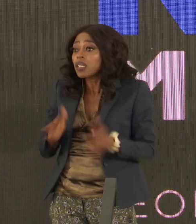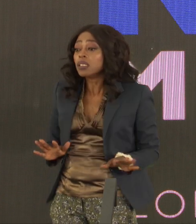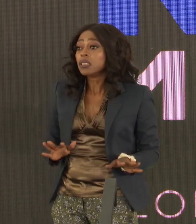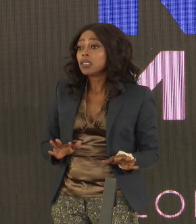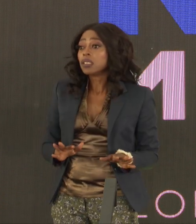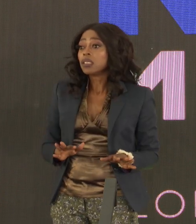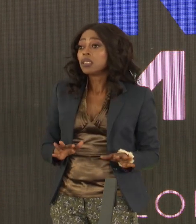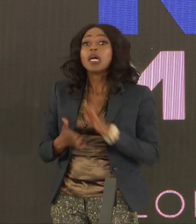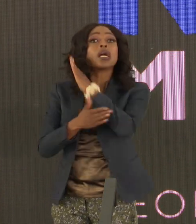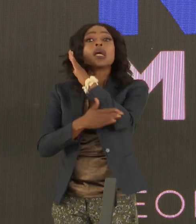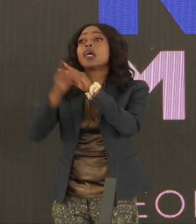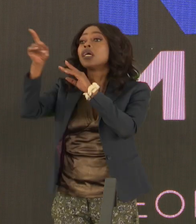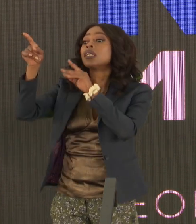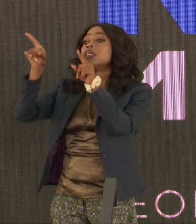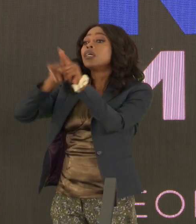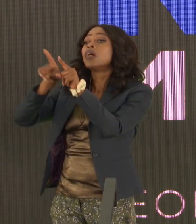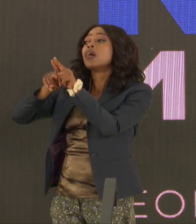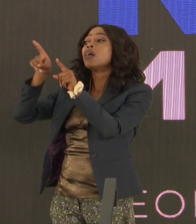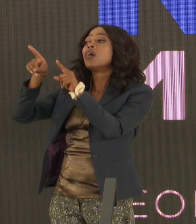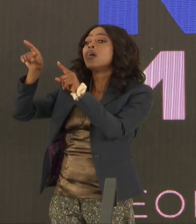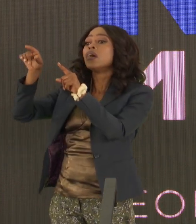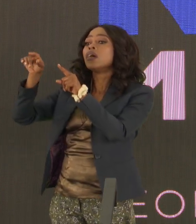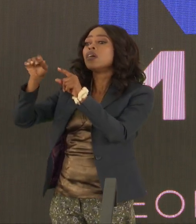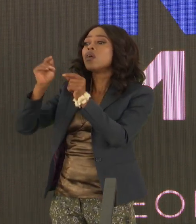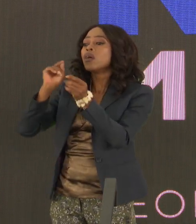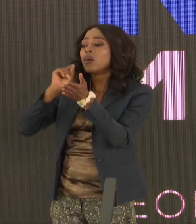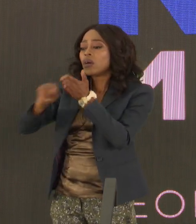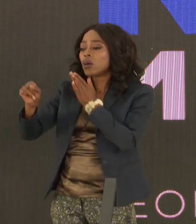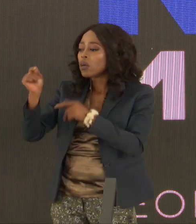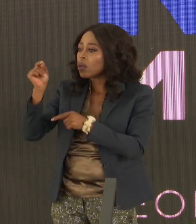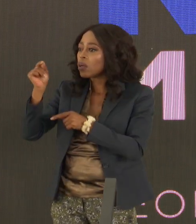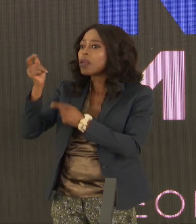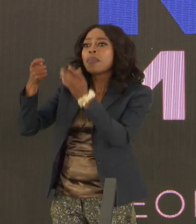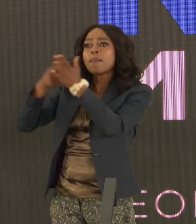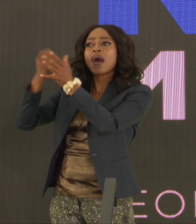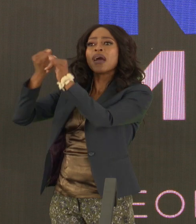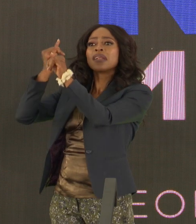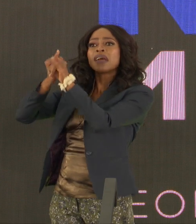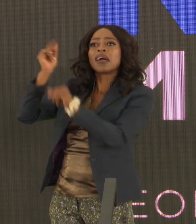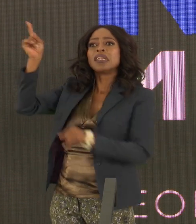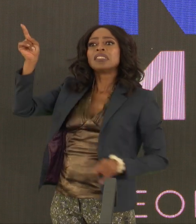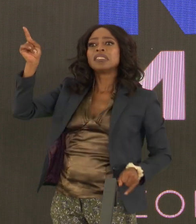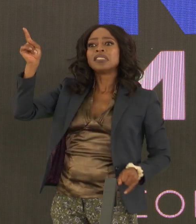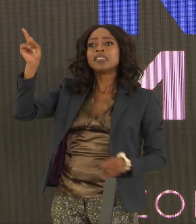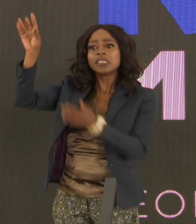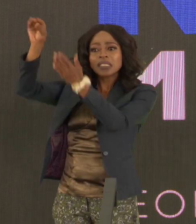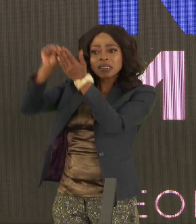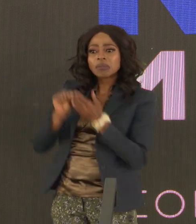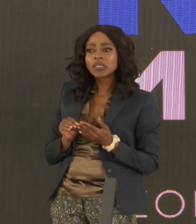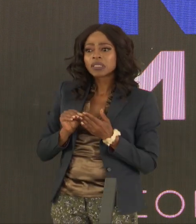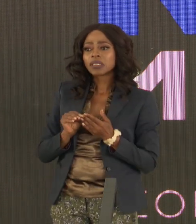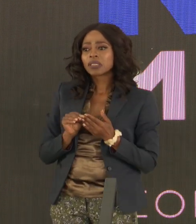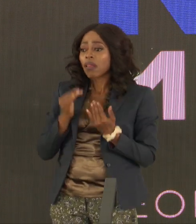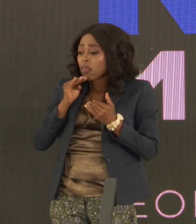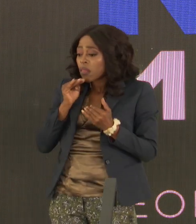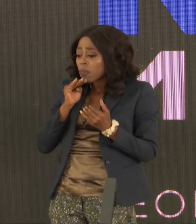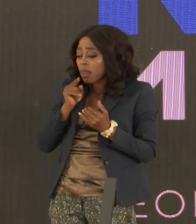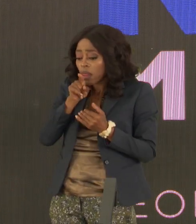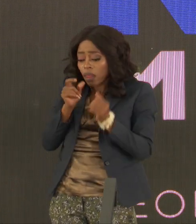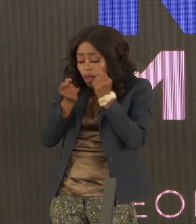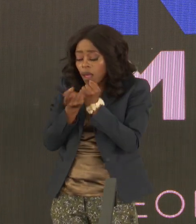There are countries like the Central African Republic, matches, they import it. This is what